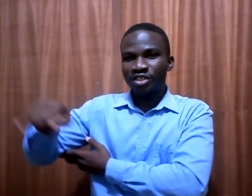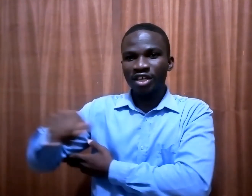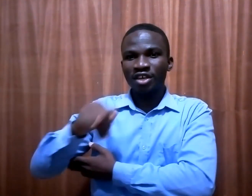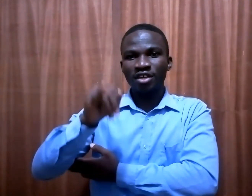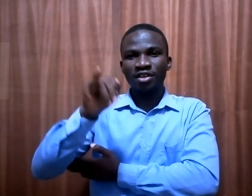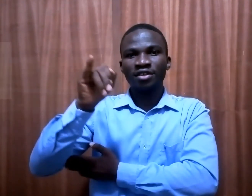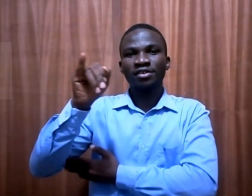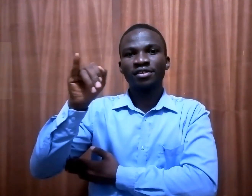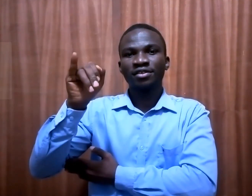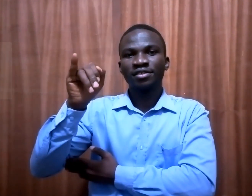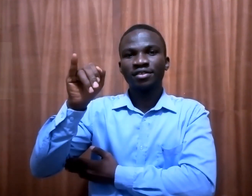J.